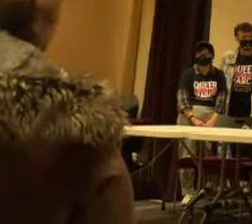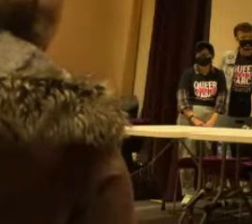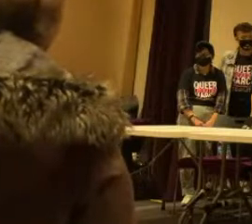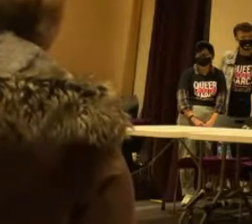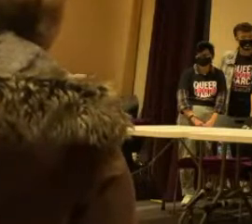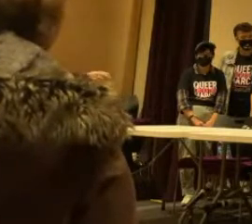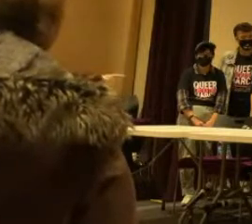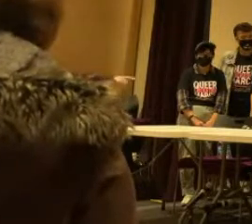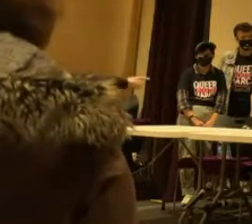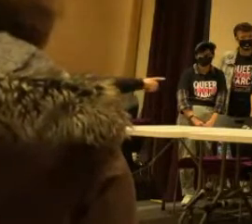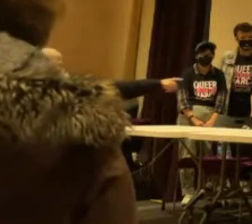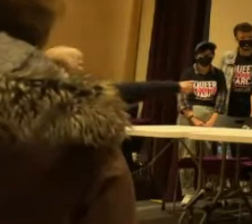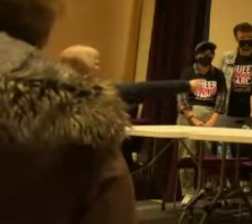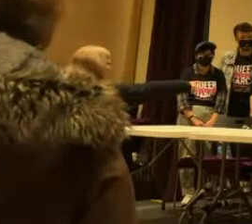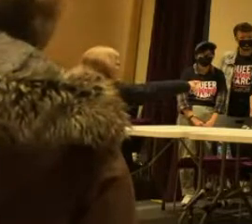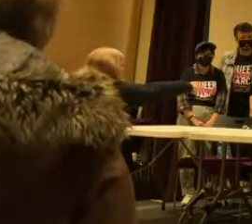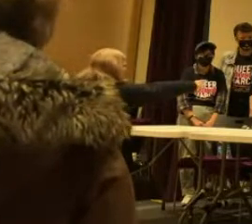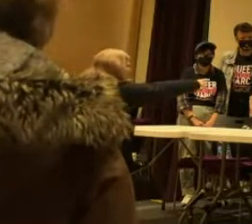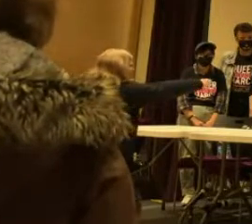Which are you taking?